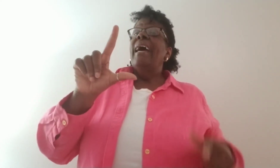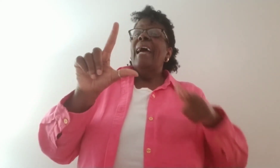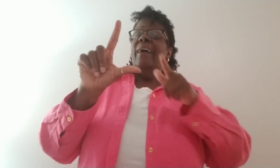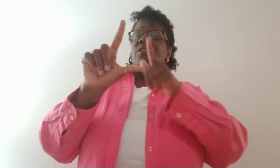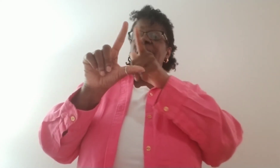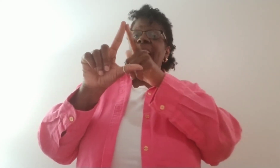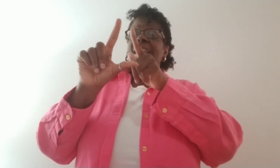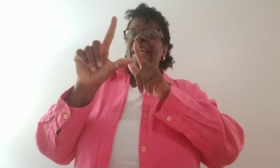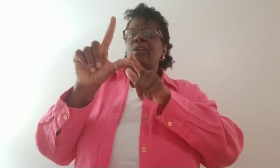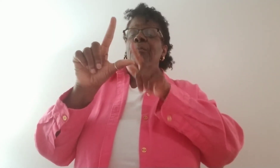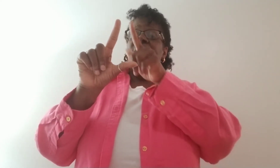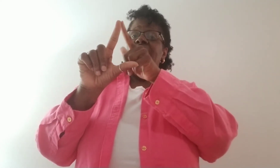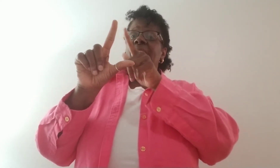after that it'll be